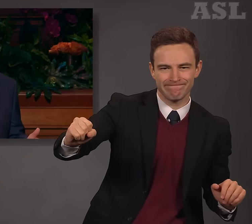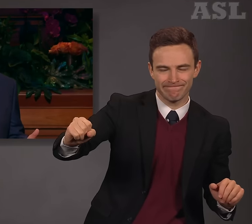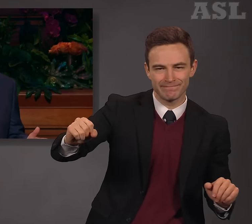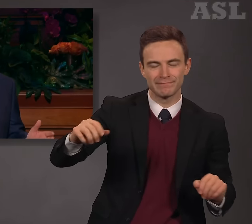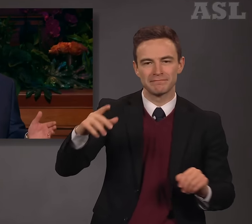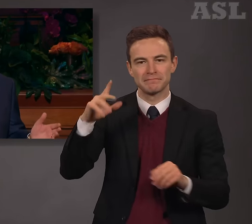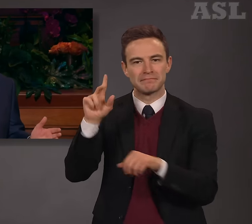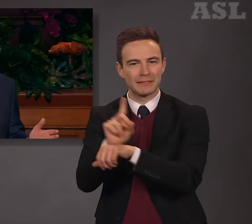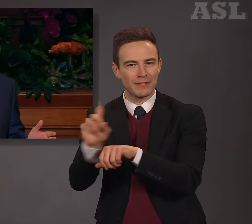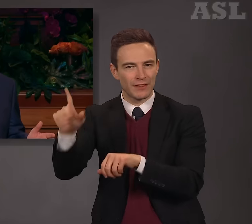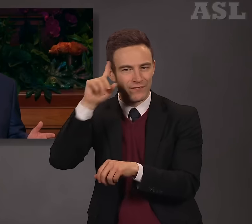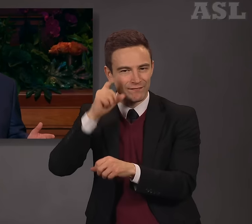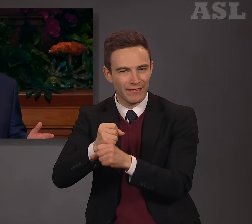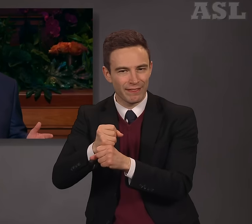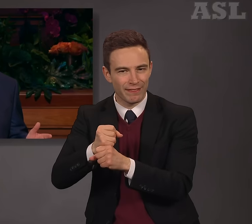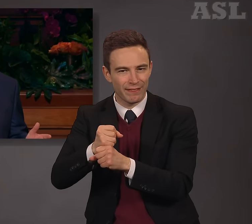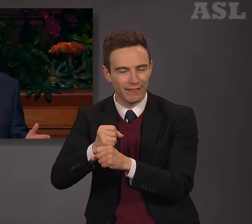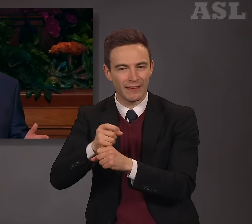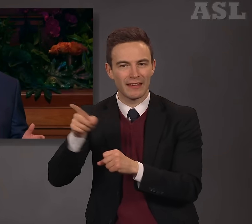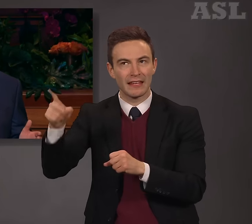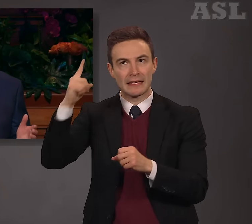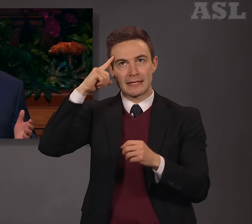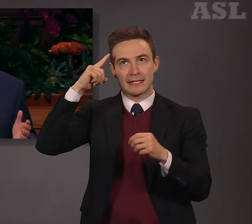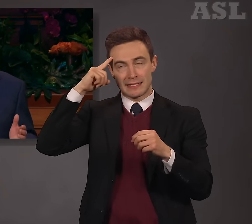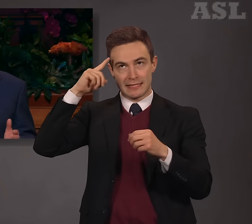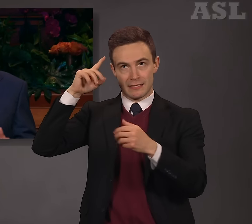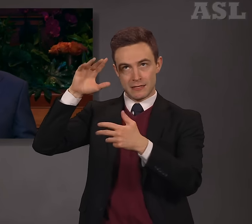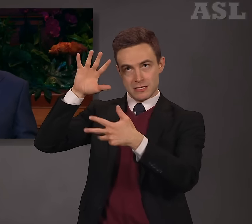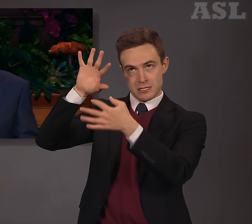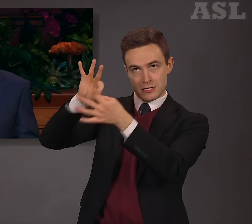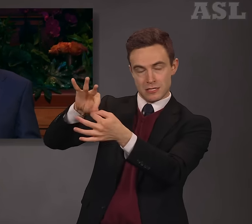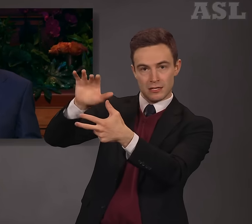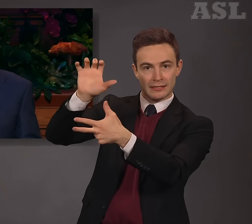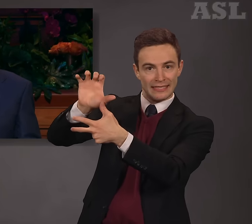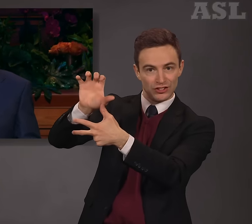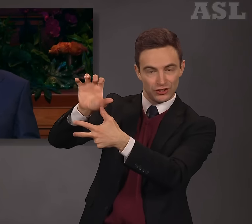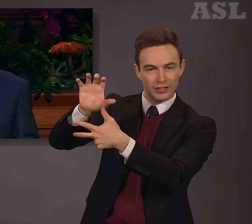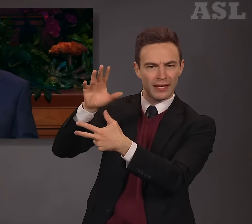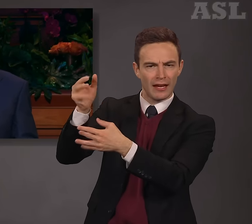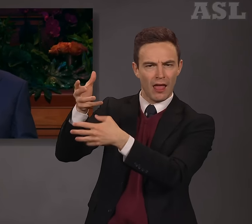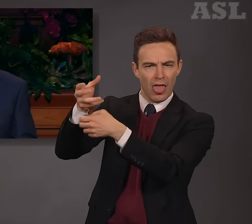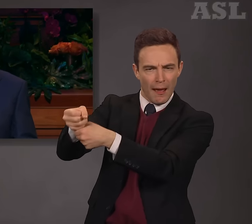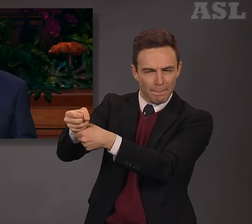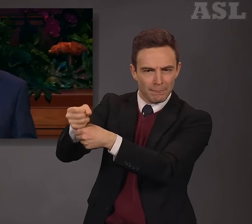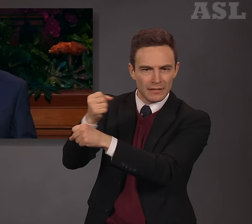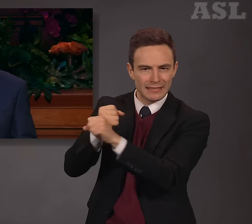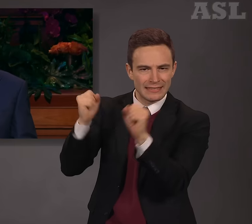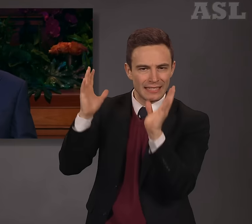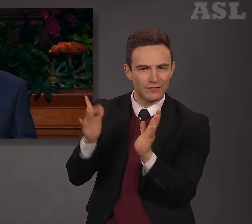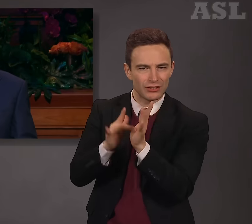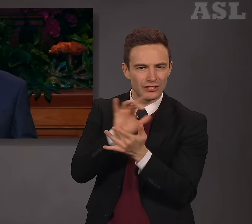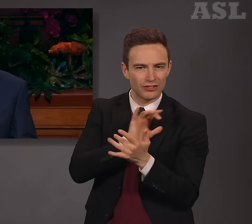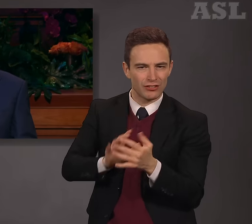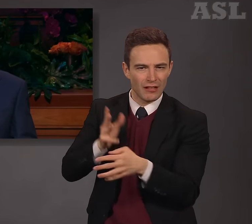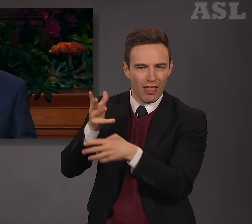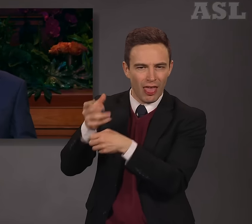faith, thinking celestial, and trusting completely in the Savior, Jesus Christ.